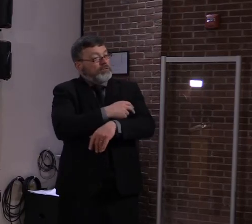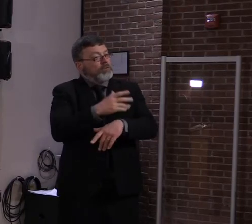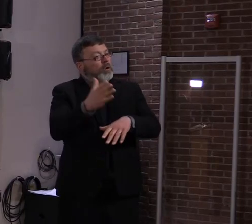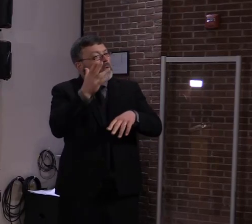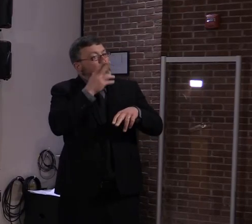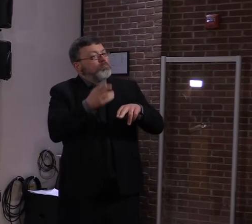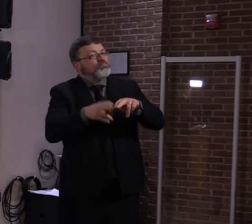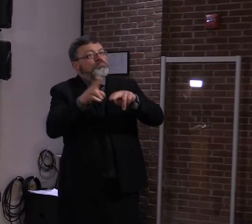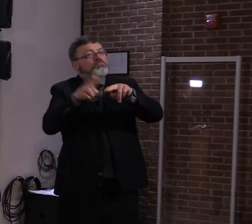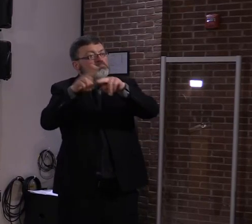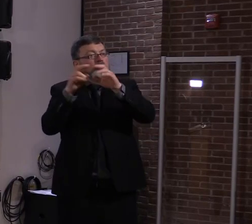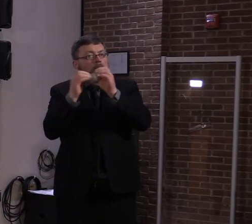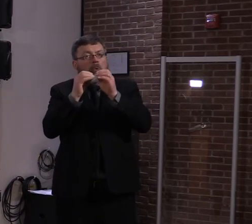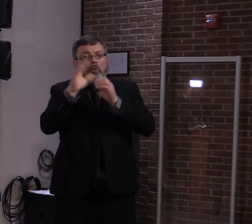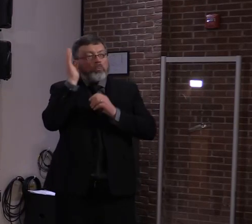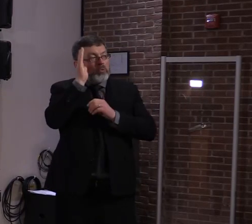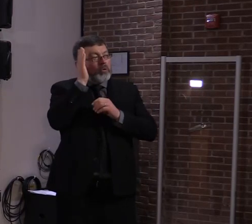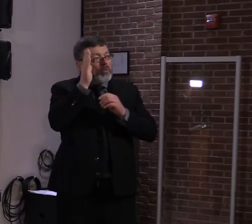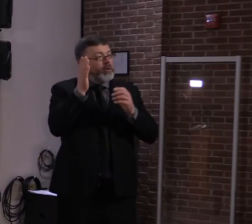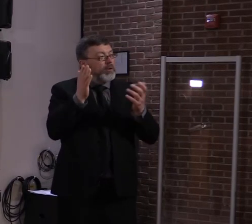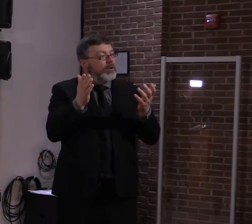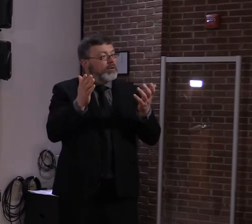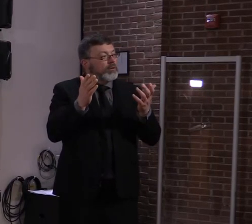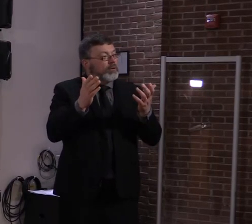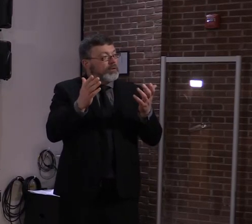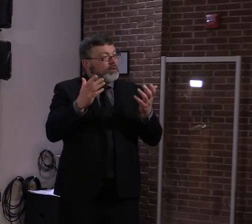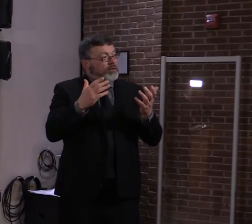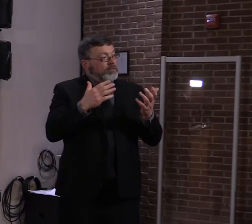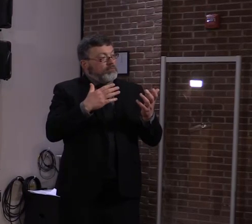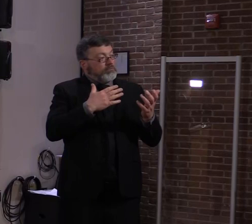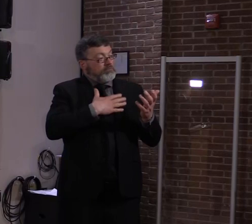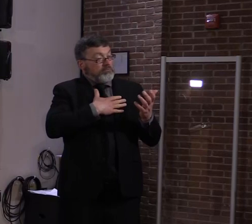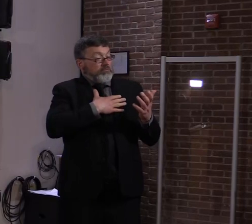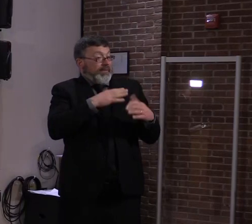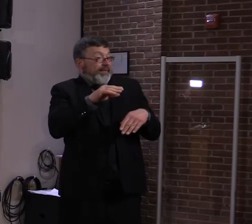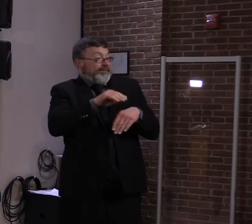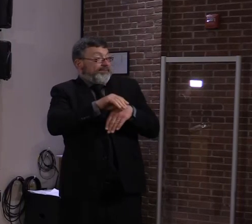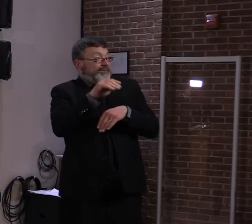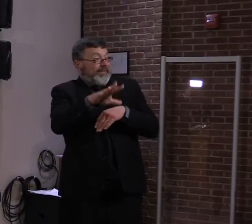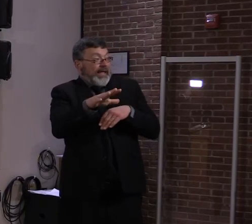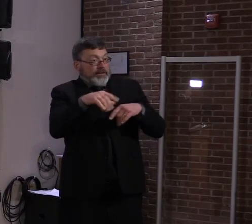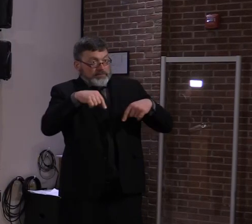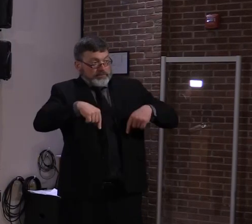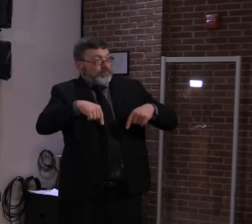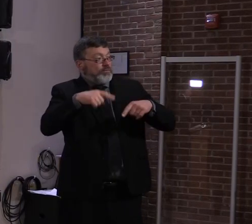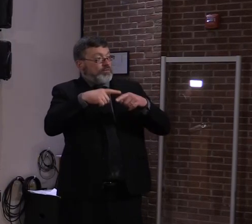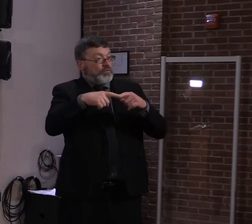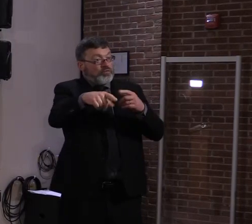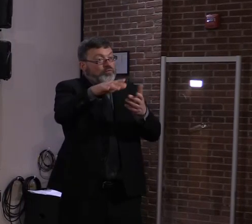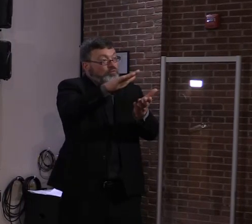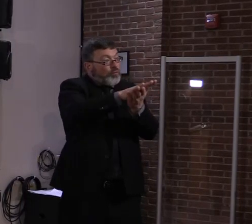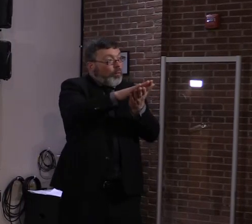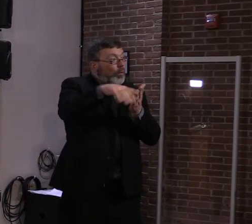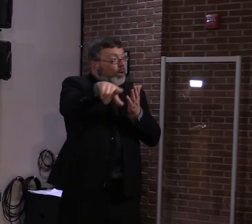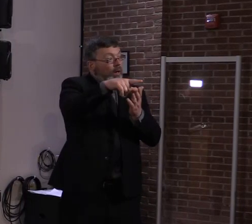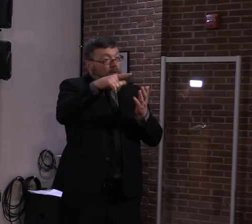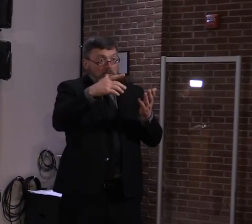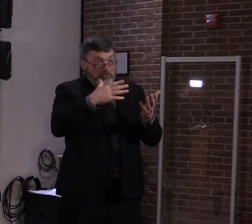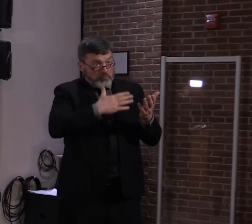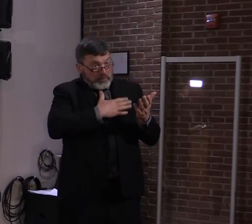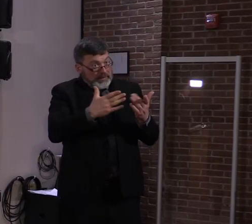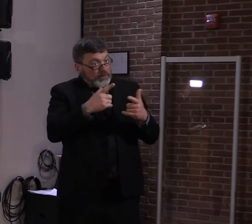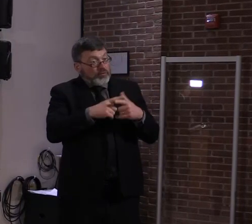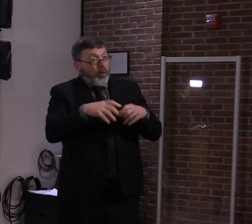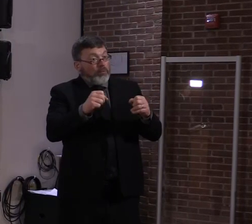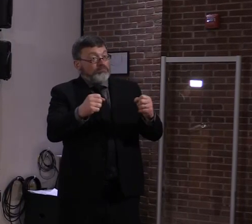been that you can, and if you're willing to have a somewhat normal graduation,